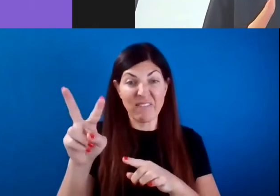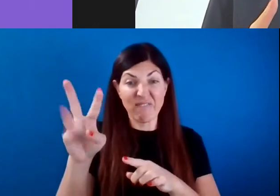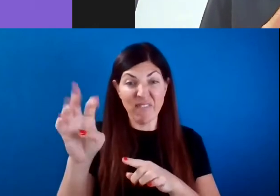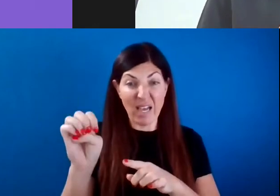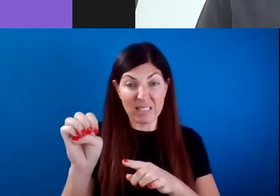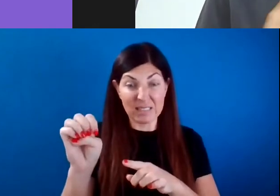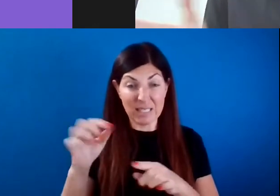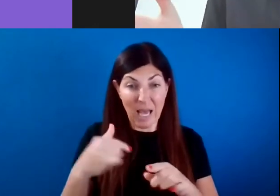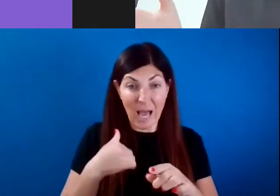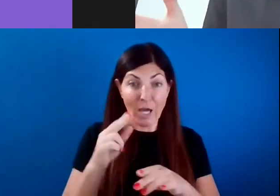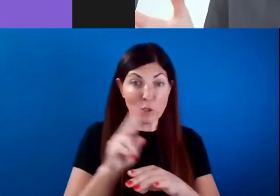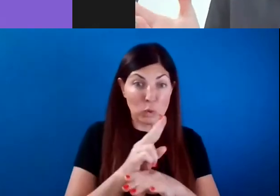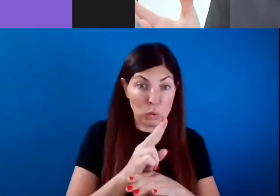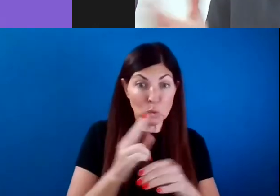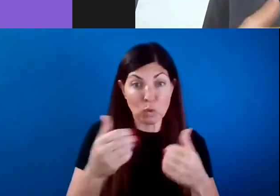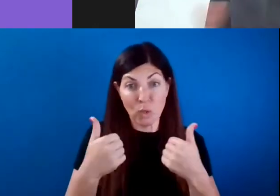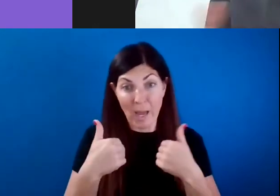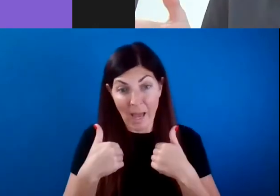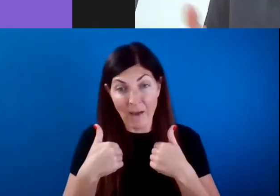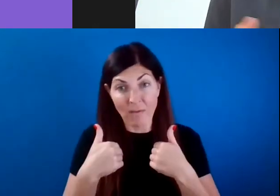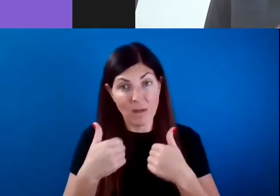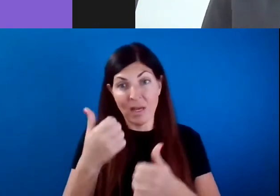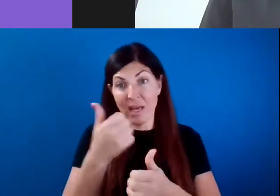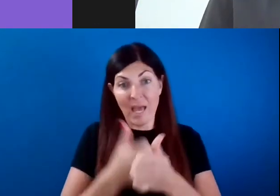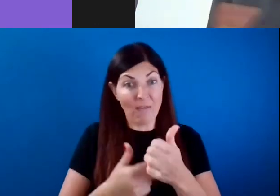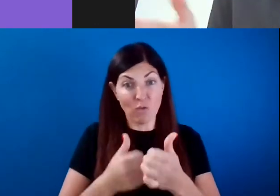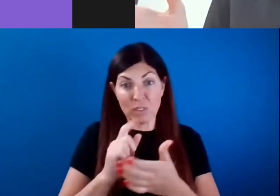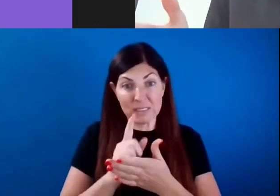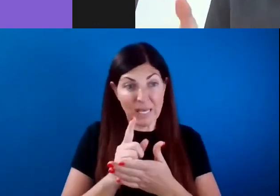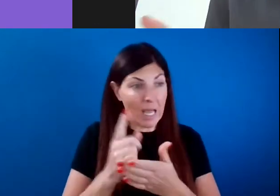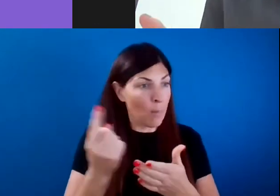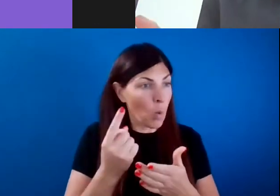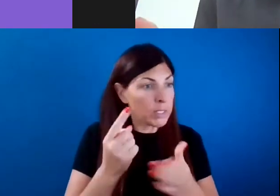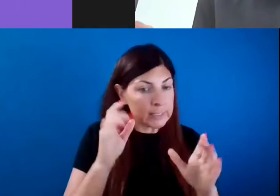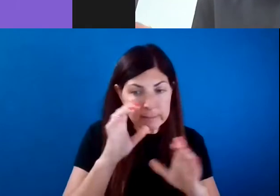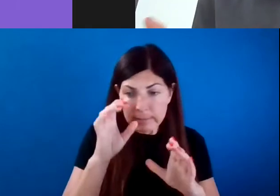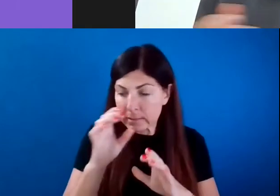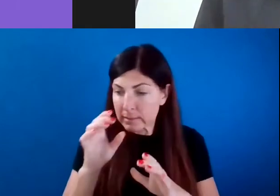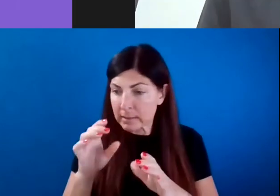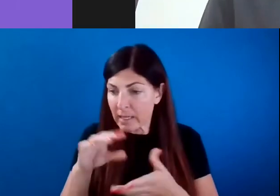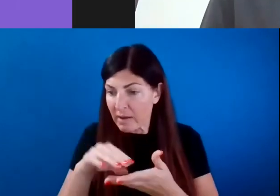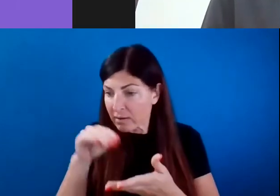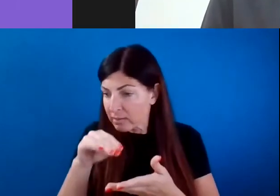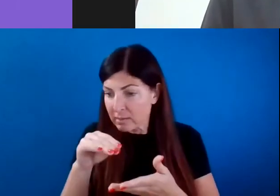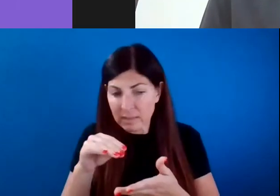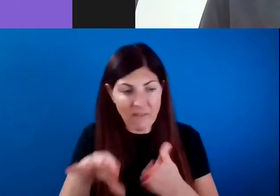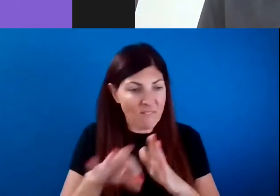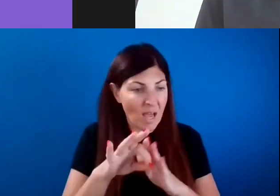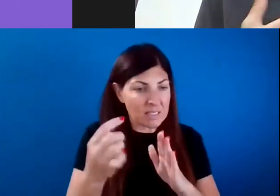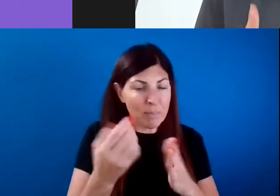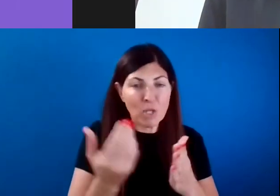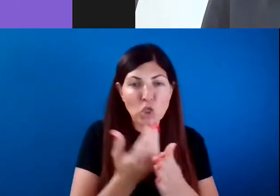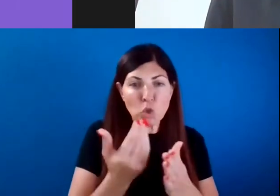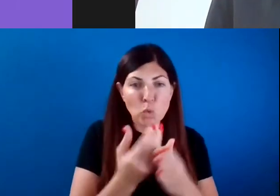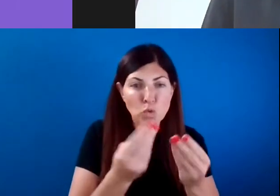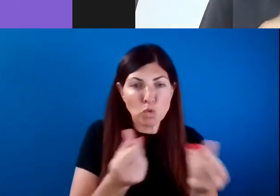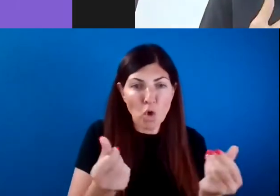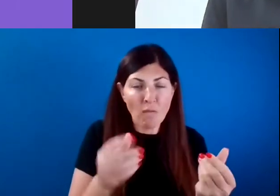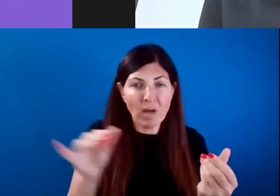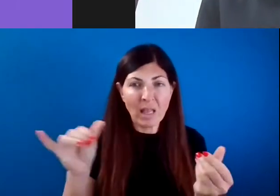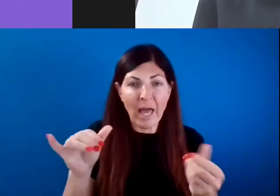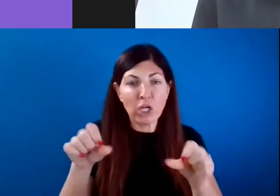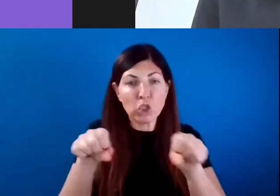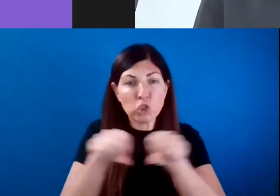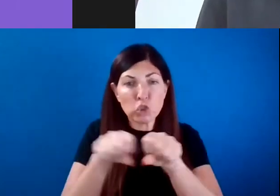because like every second of every day, I'm always looking for something new to solve it from. So it's things like having shoehorns and